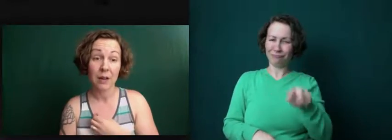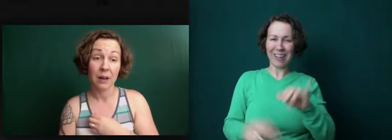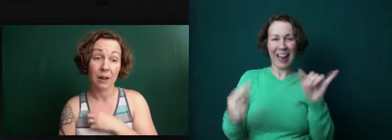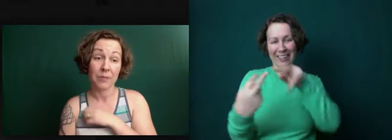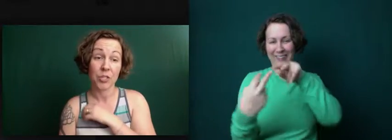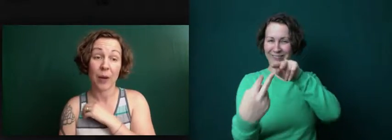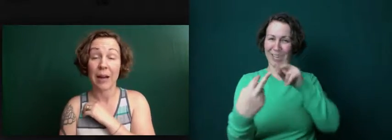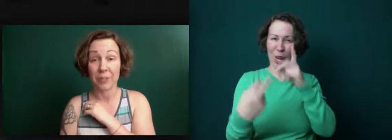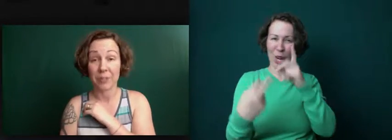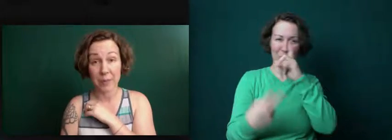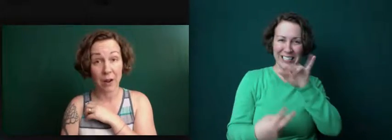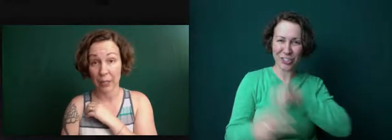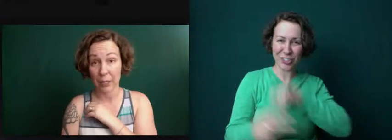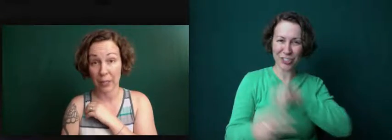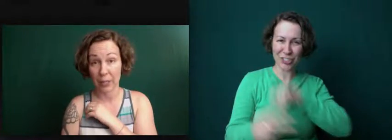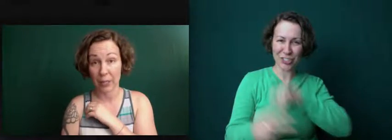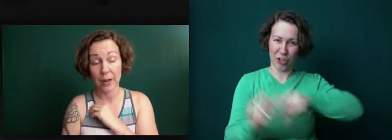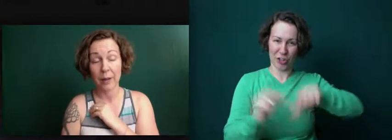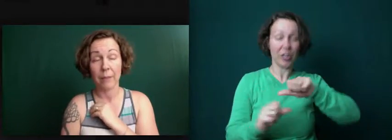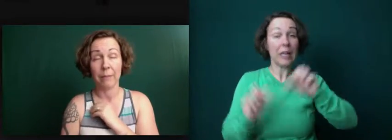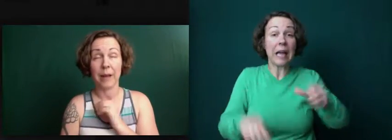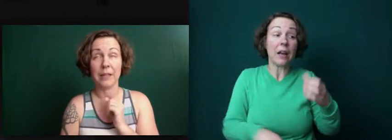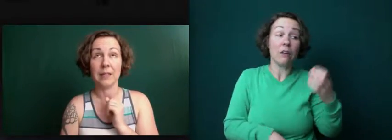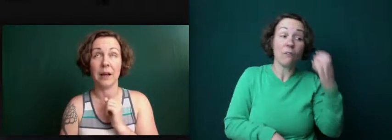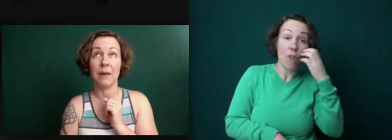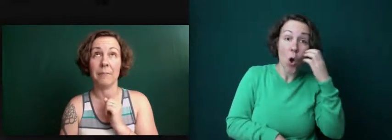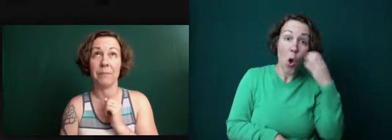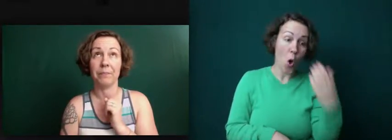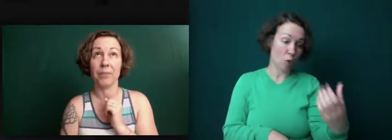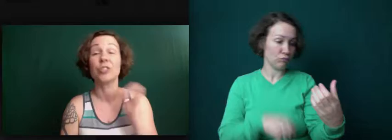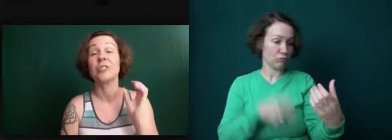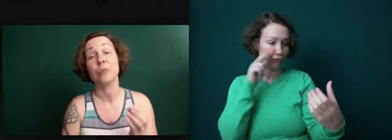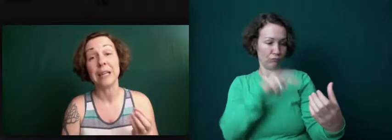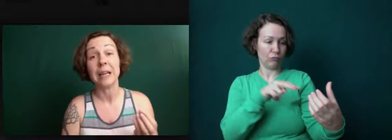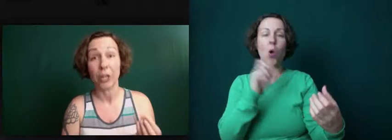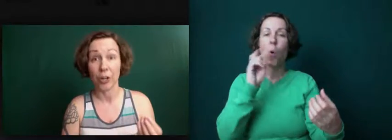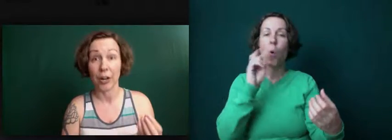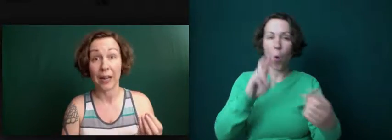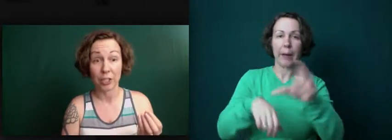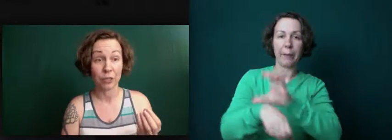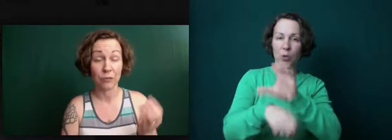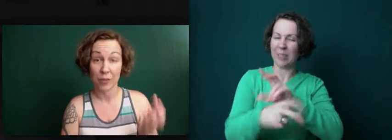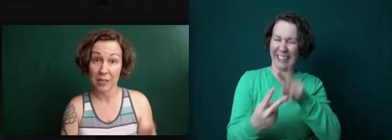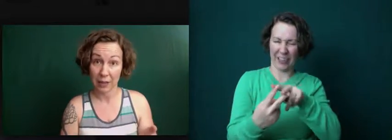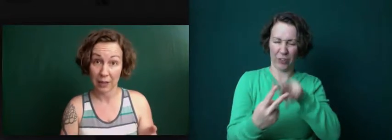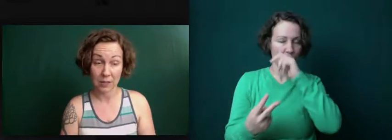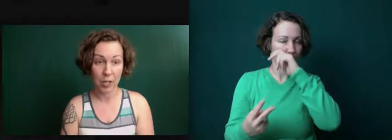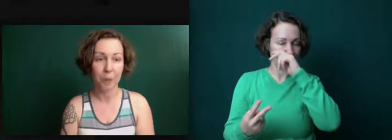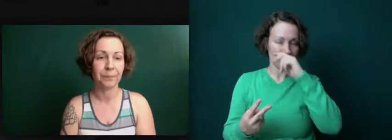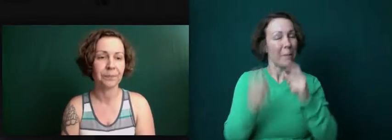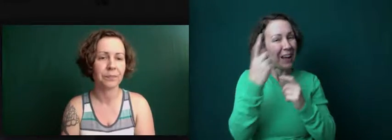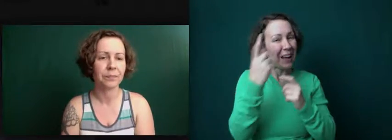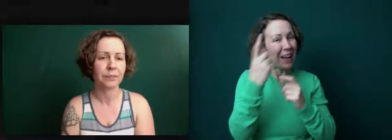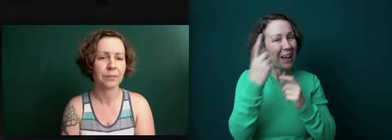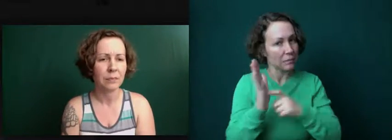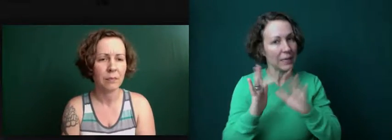phone, so you don't have to be on a computer, but you just do need an internet connection for these things.